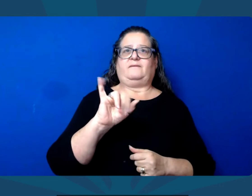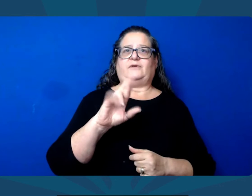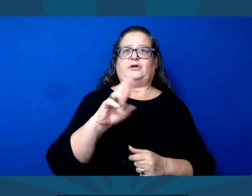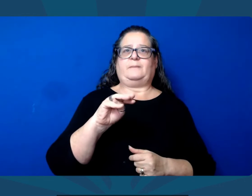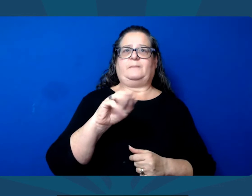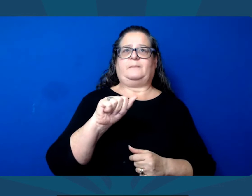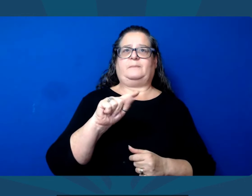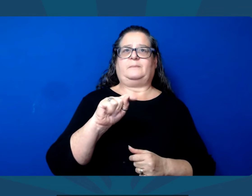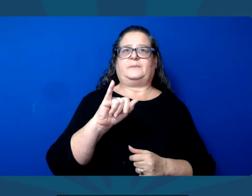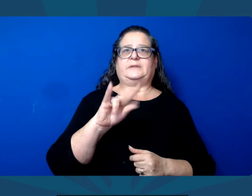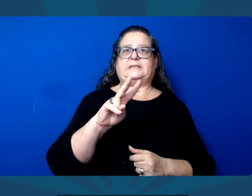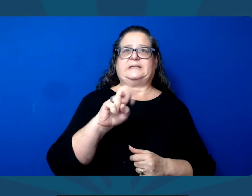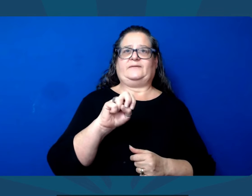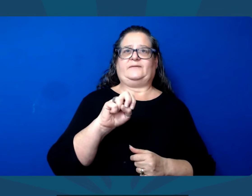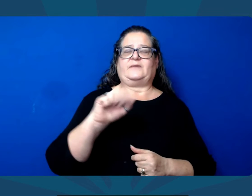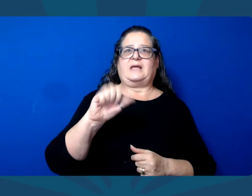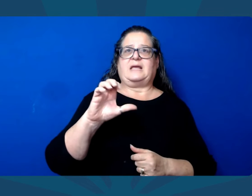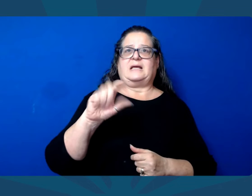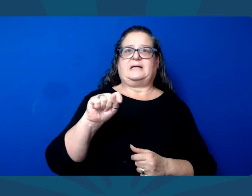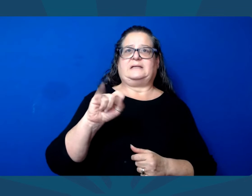ending affirmative action,